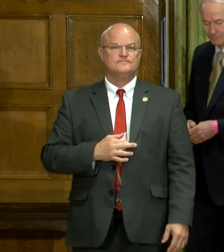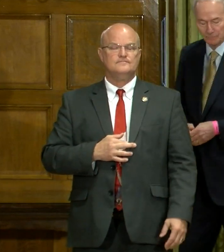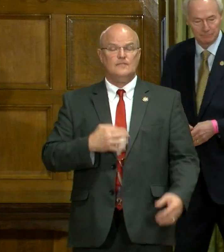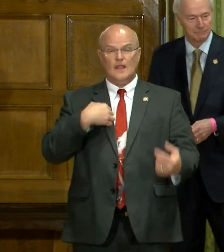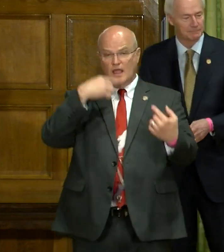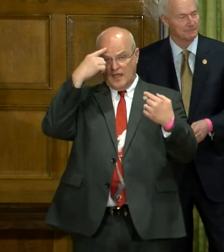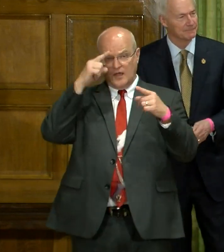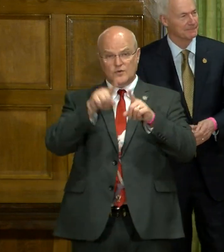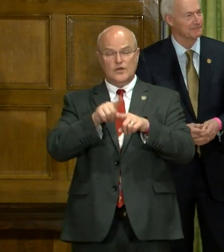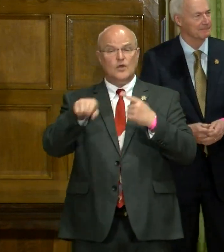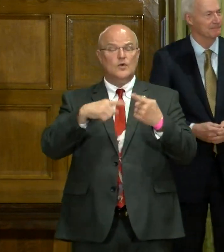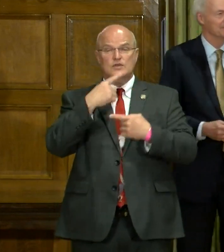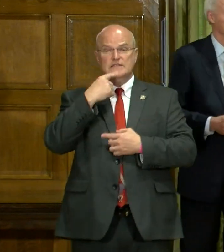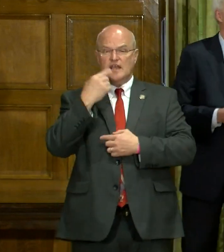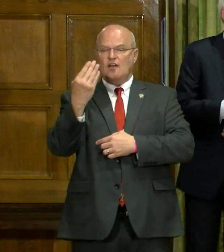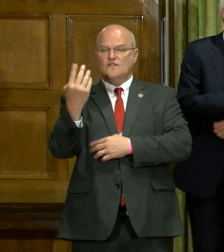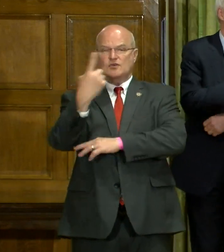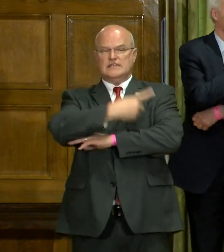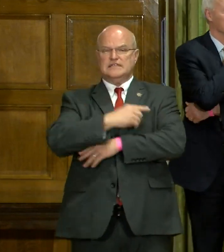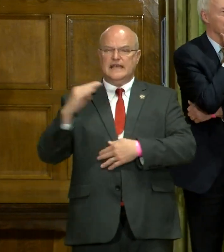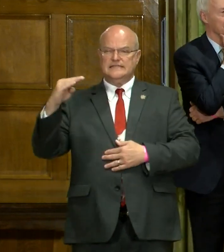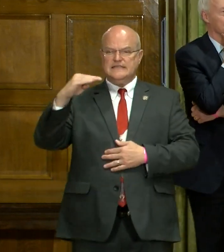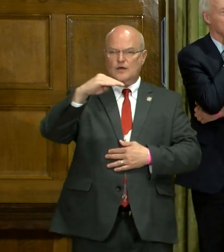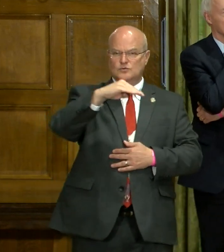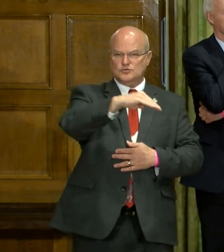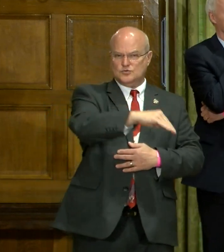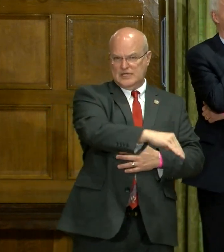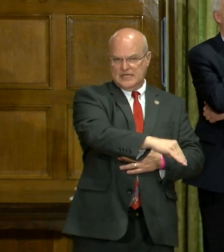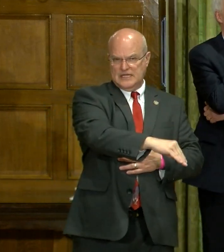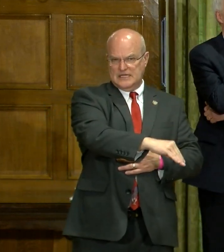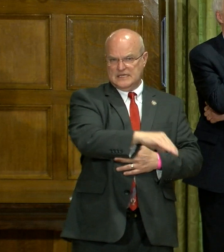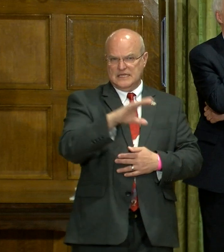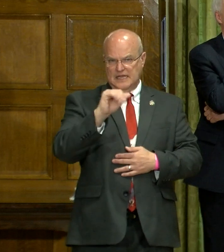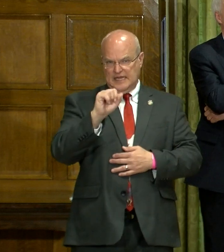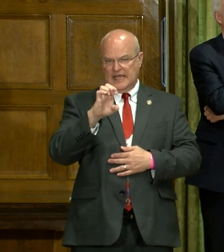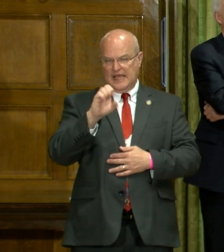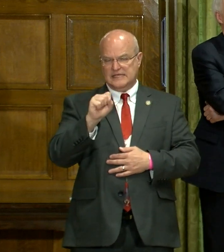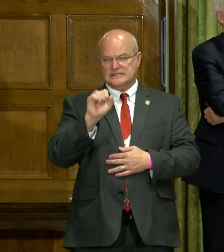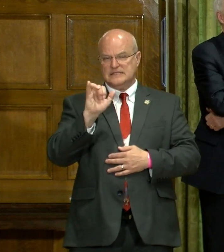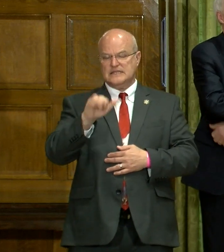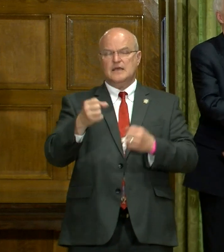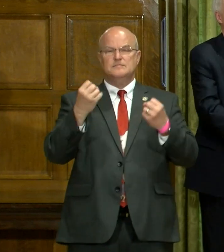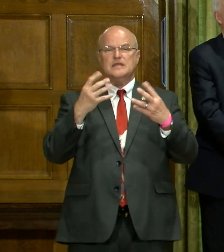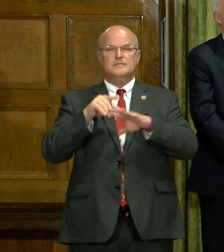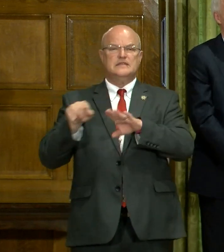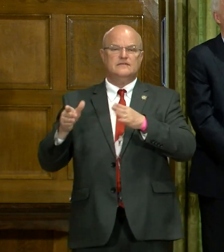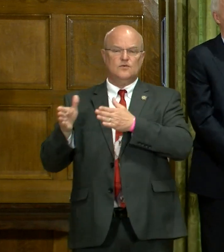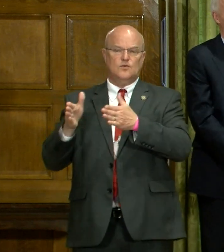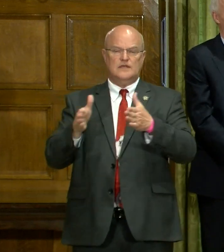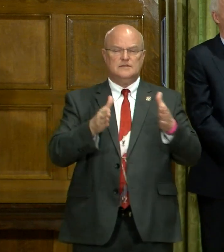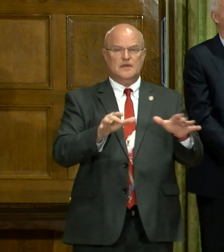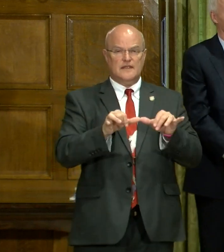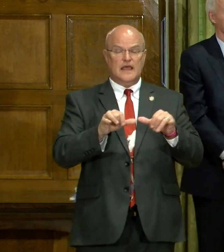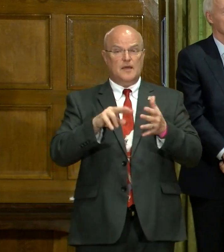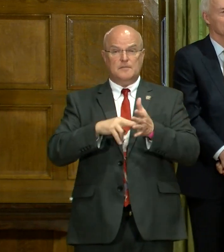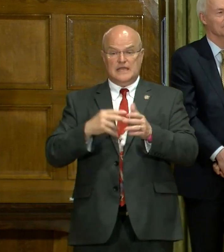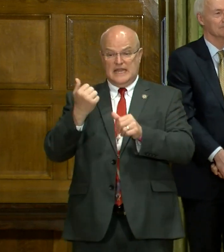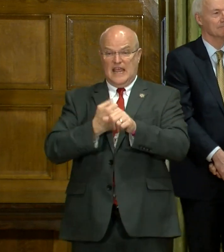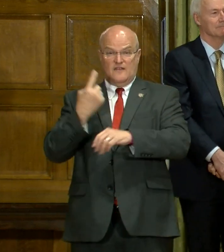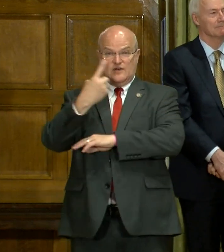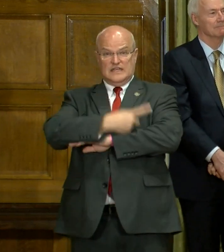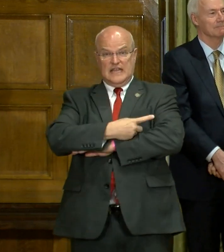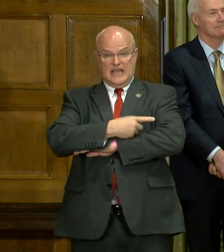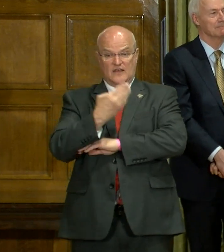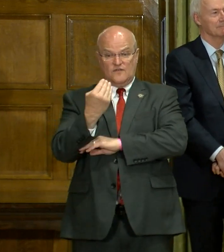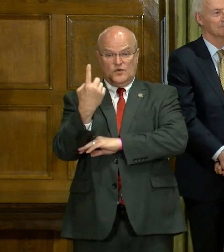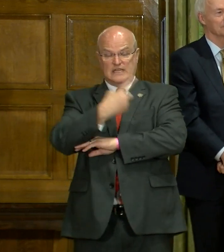I agree. When you say a 14-day downward trend in cases, there's lots of ways to measure that. Does that mean that every day